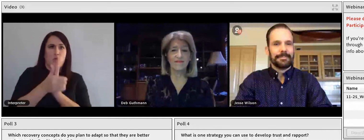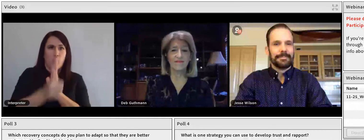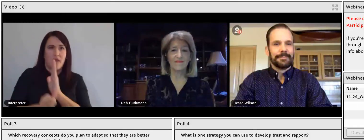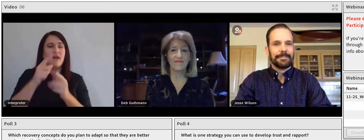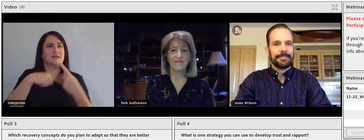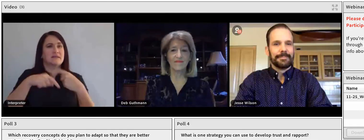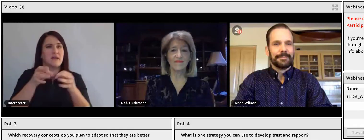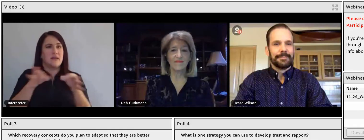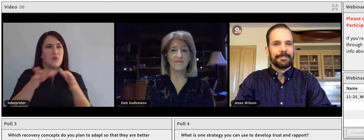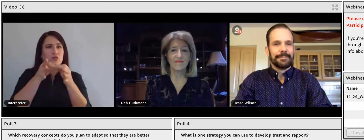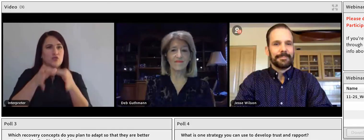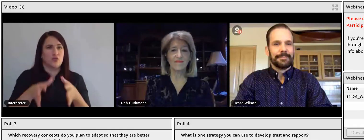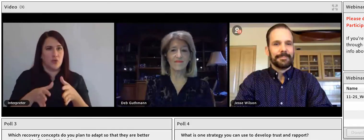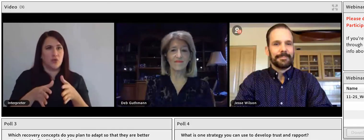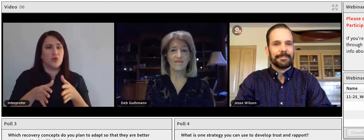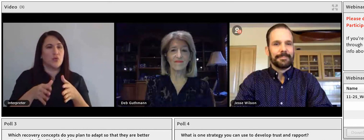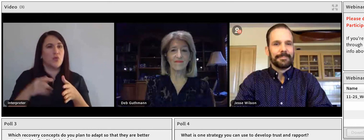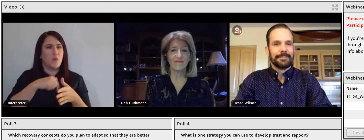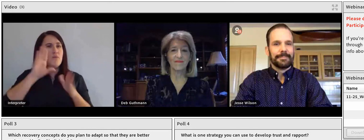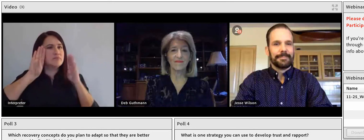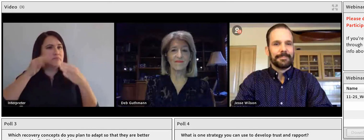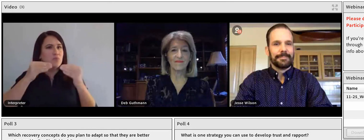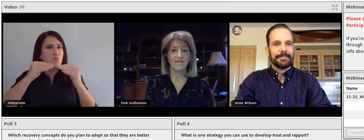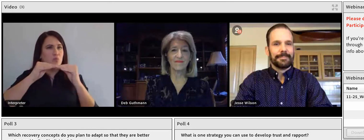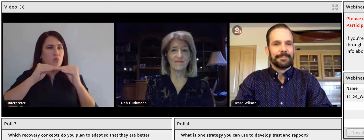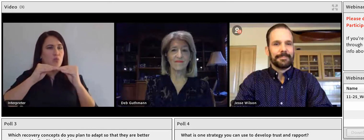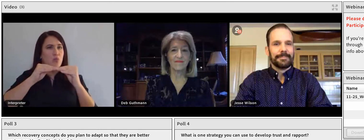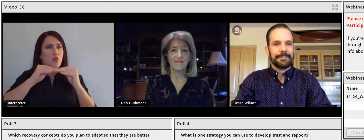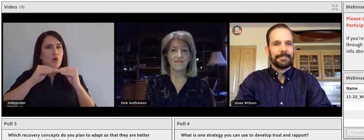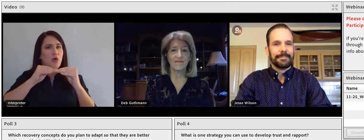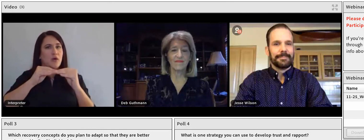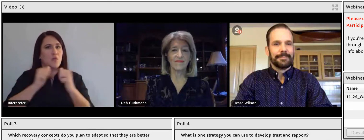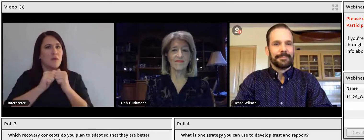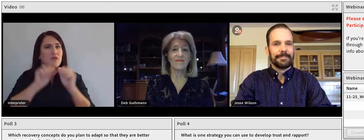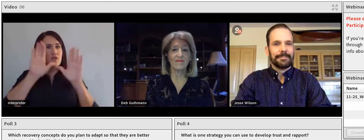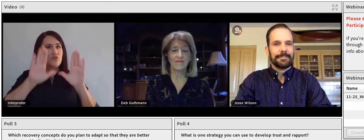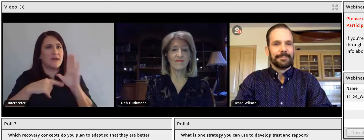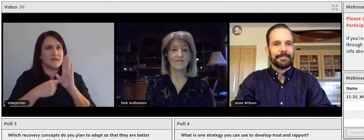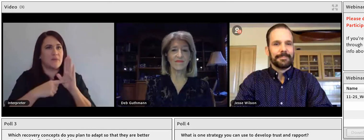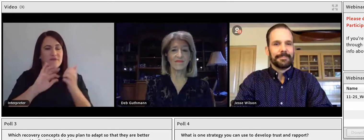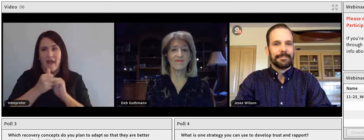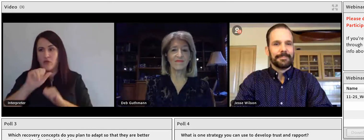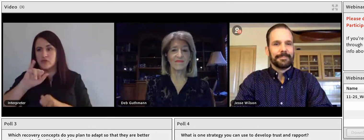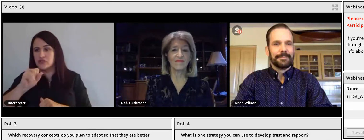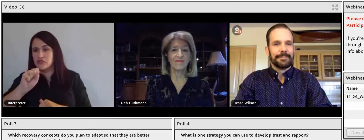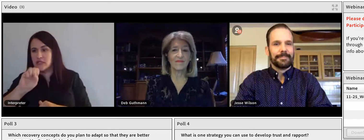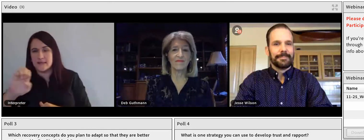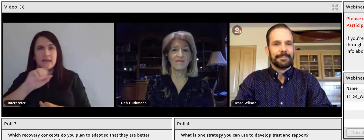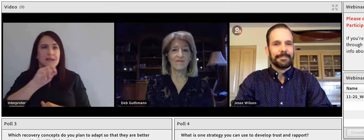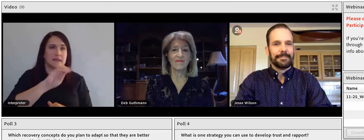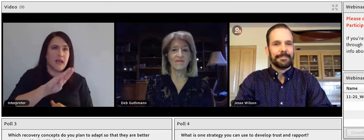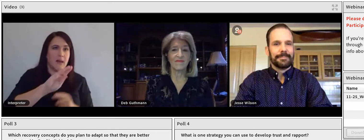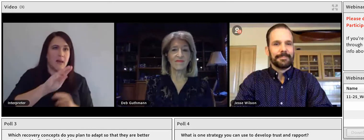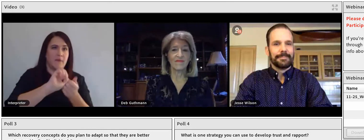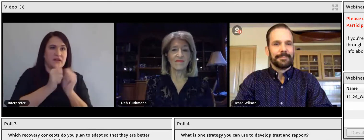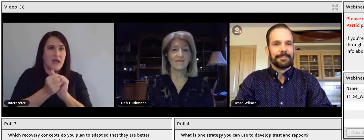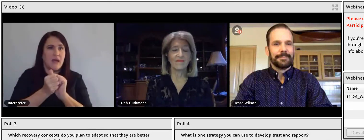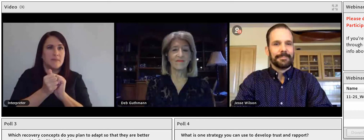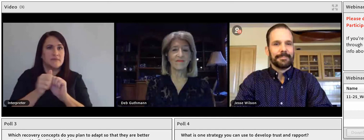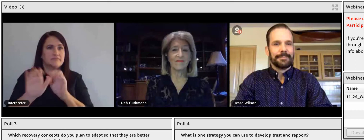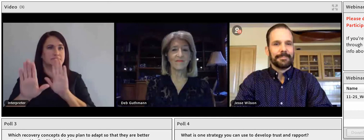sign language interpreter. And I think we'll be spending some more time on great examples of how Jesse and Deb have adapted